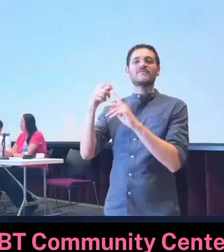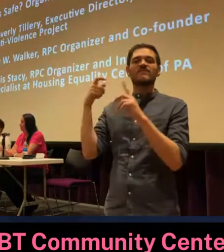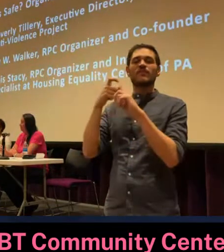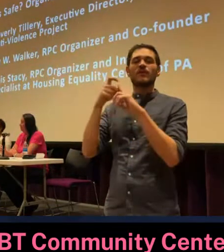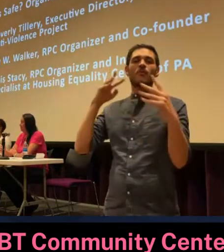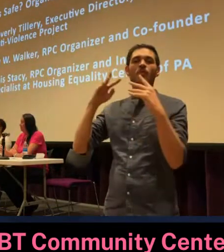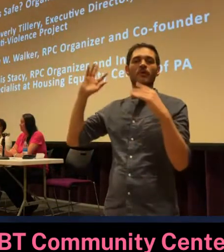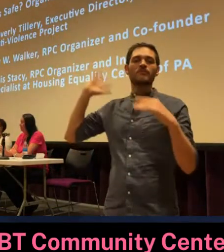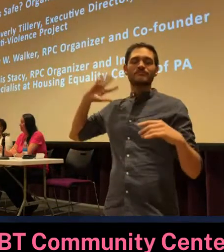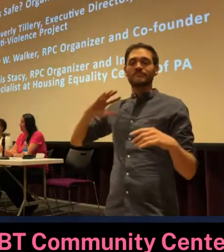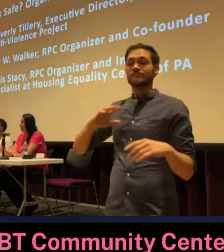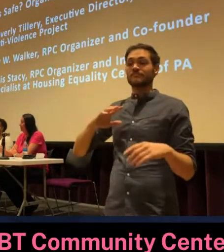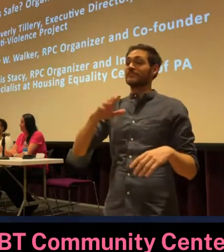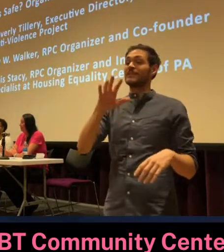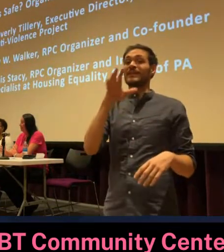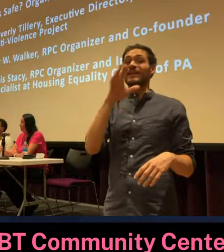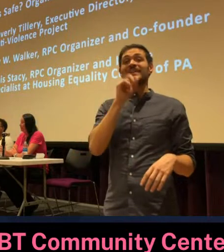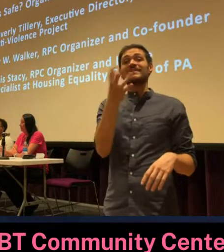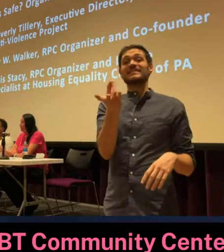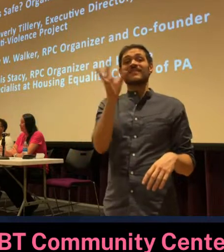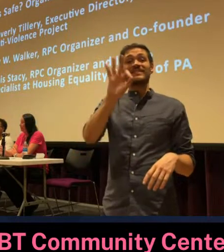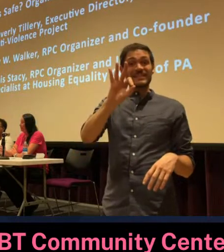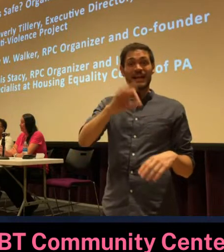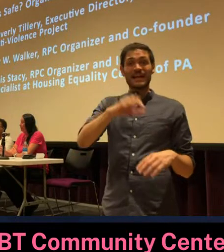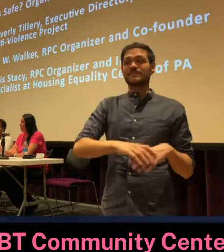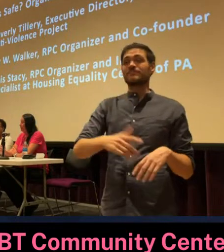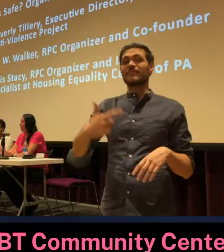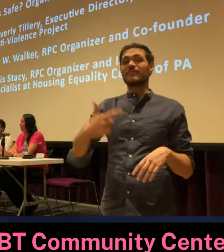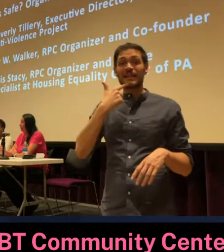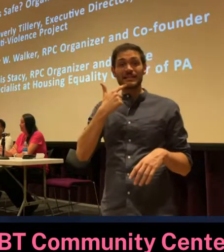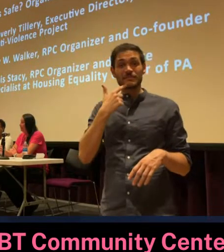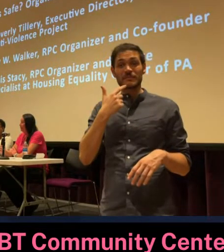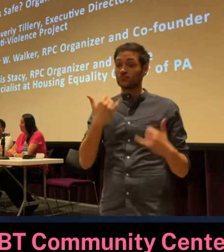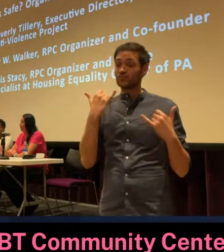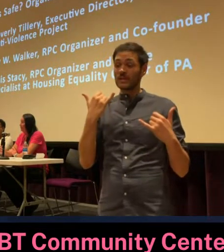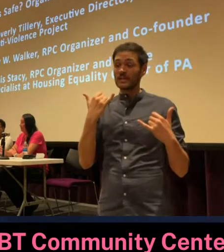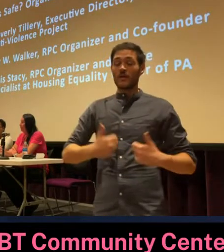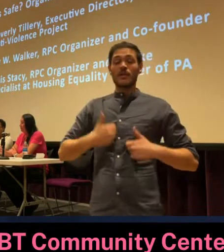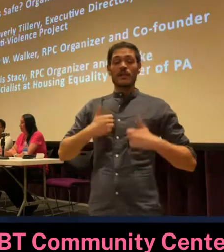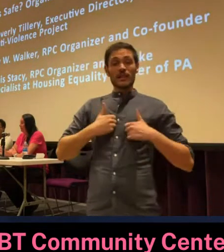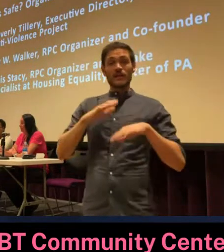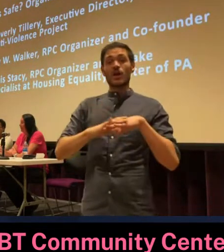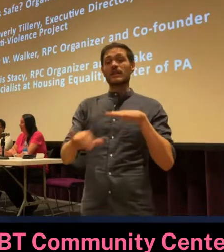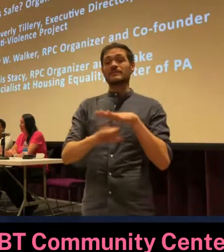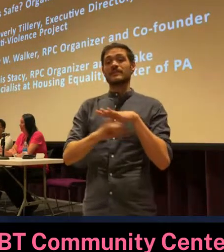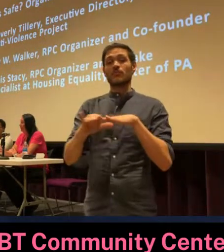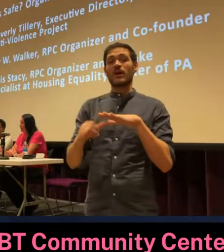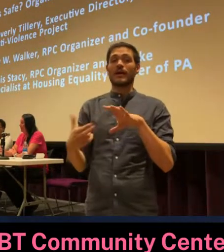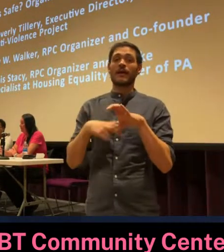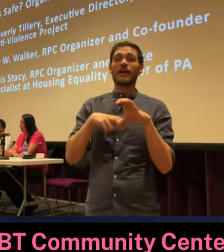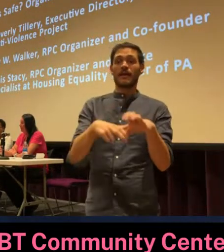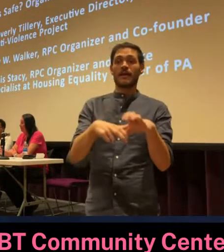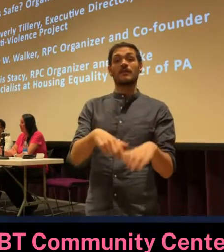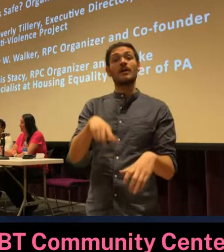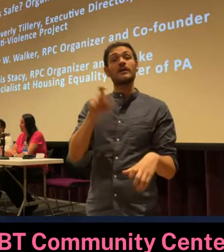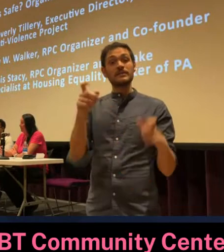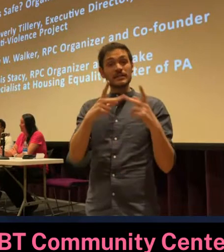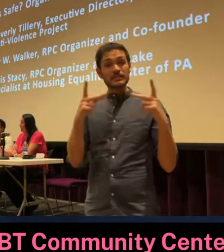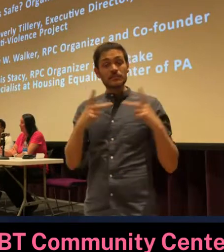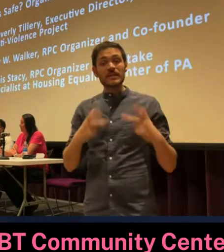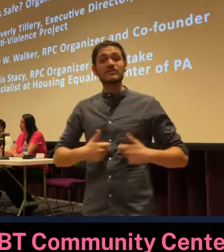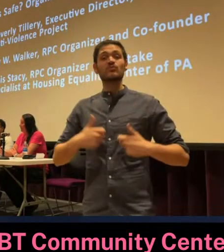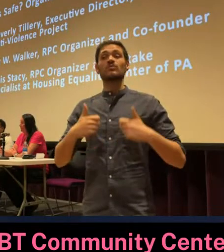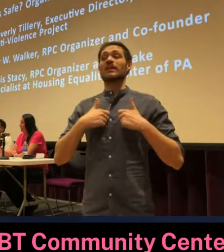79-year-old lesbian, currently riding the subways at night. She is homeless. She needs a place to live. She's just